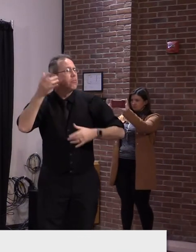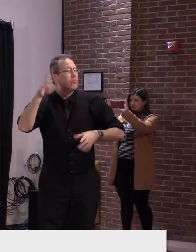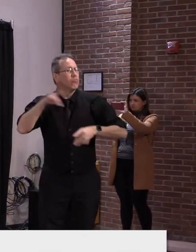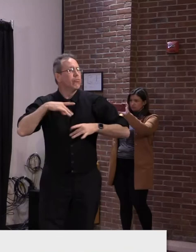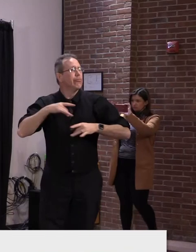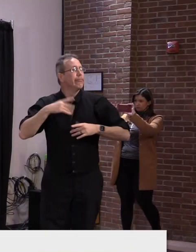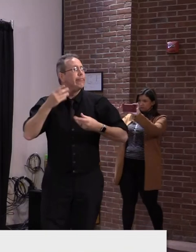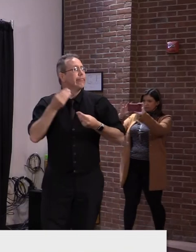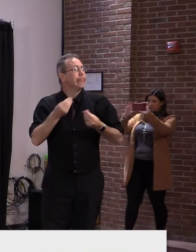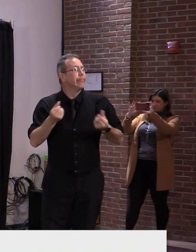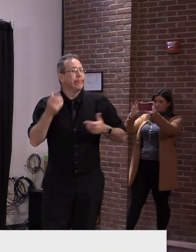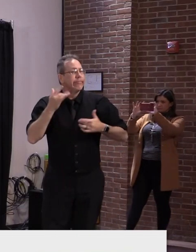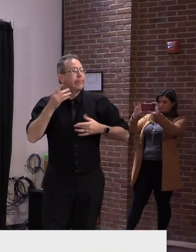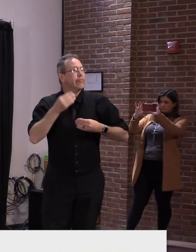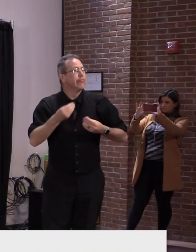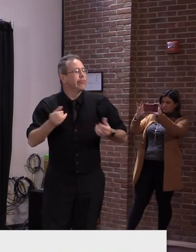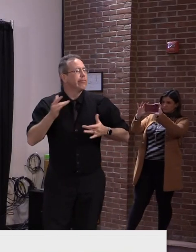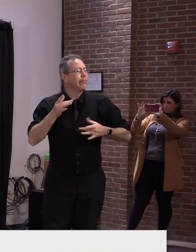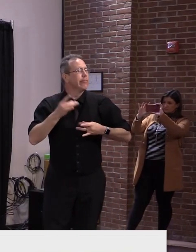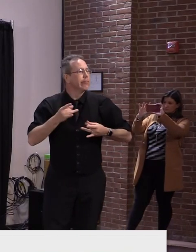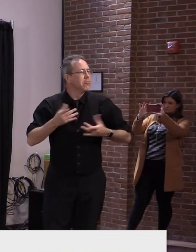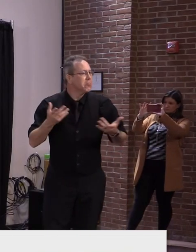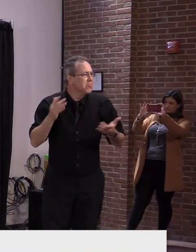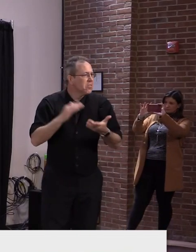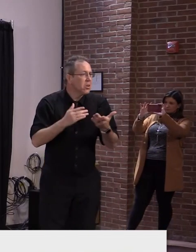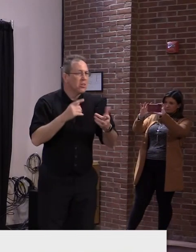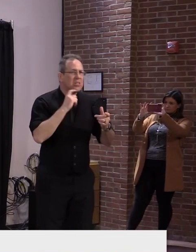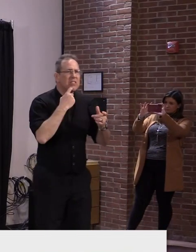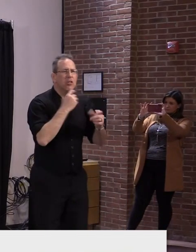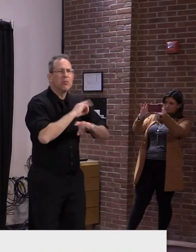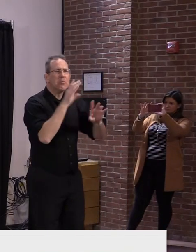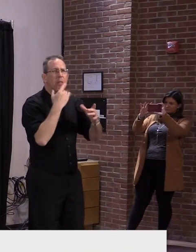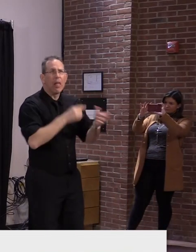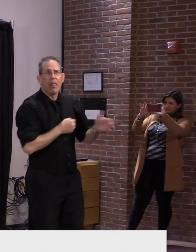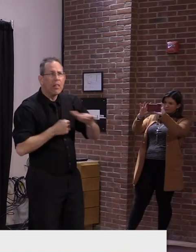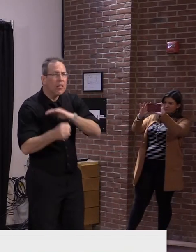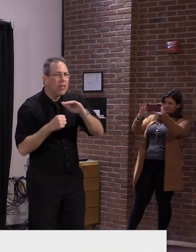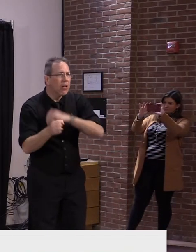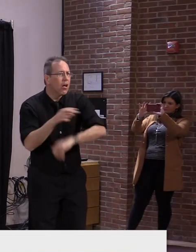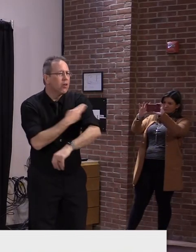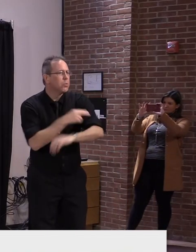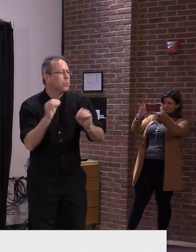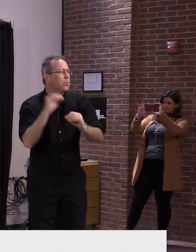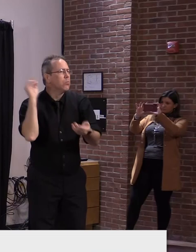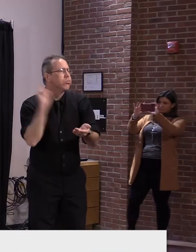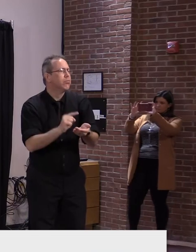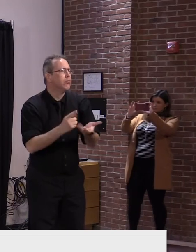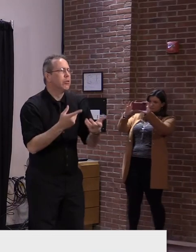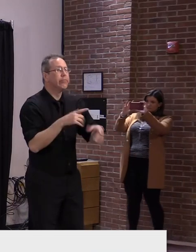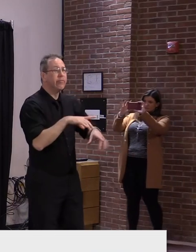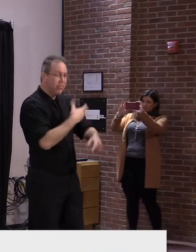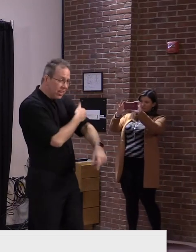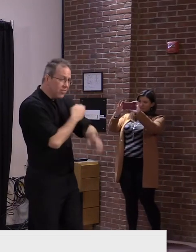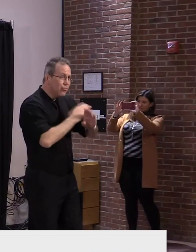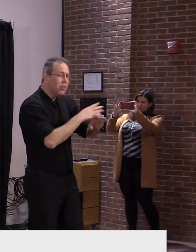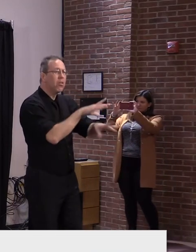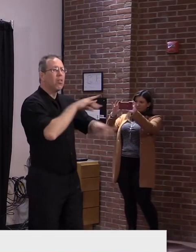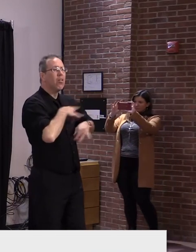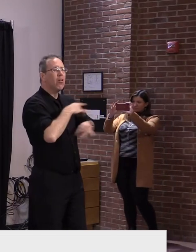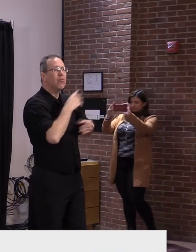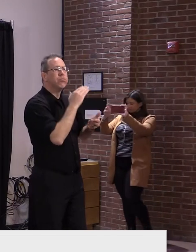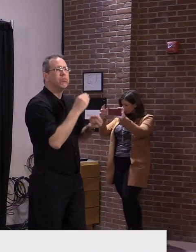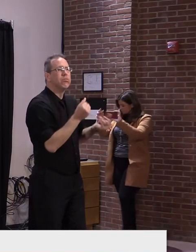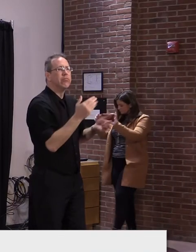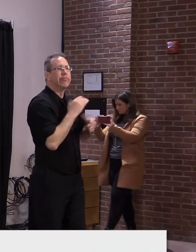transmissible variant of Omicron. And many of them have, I guess,